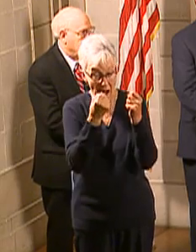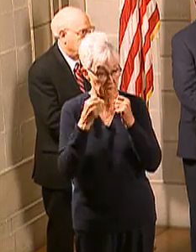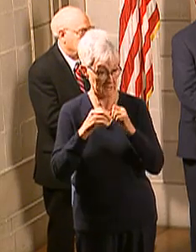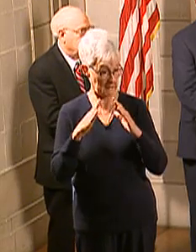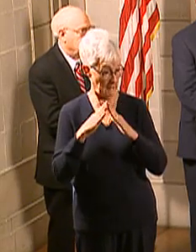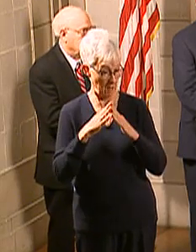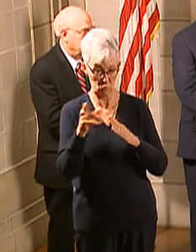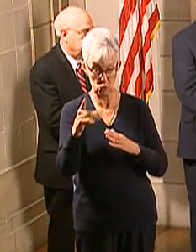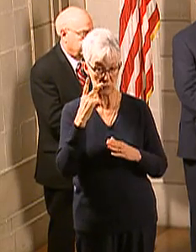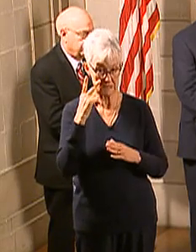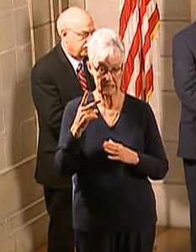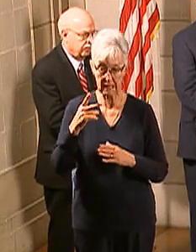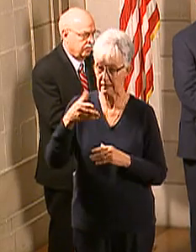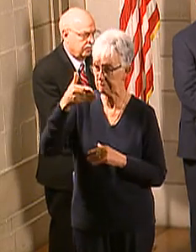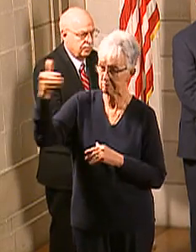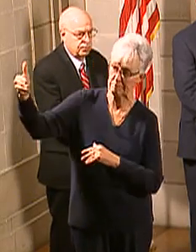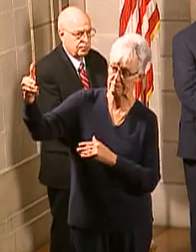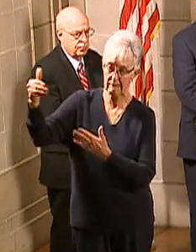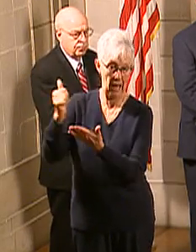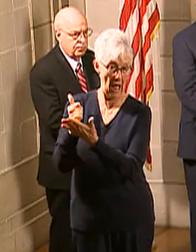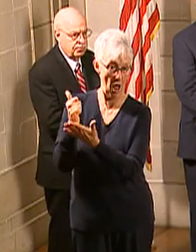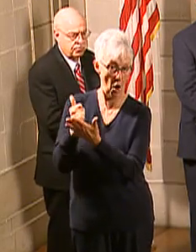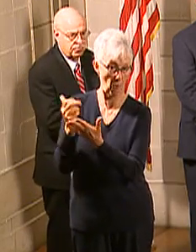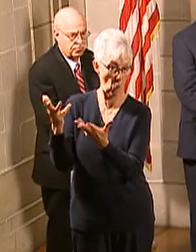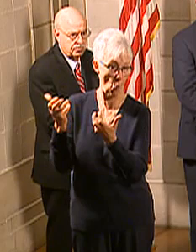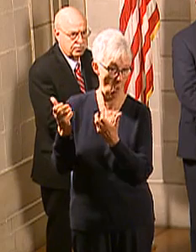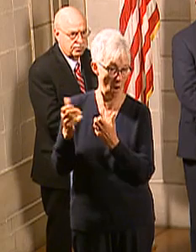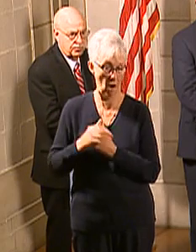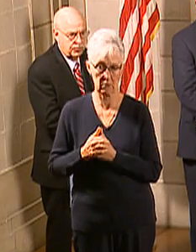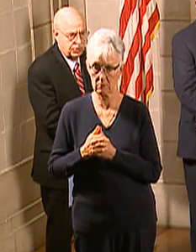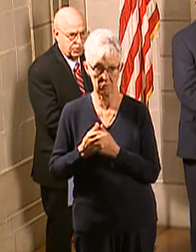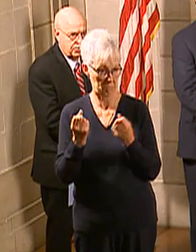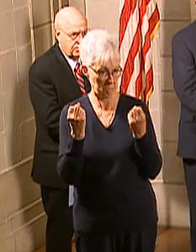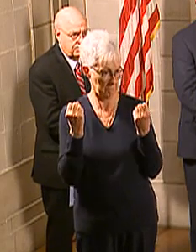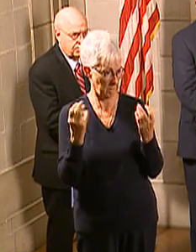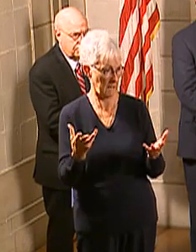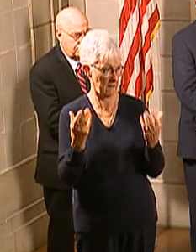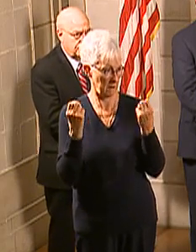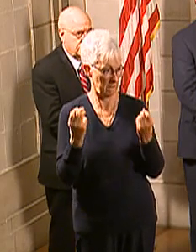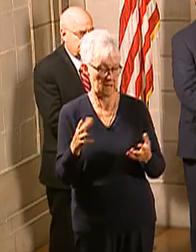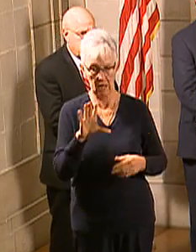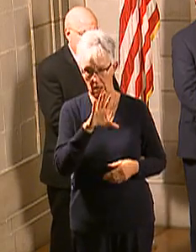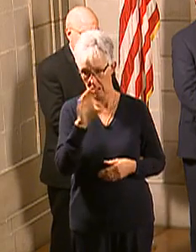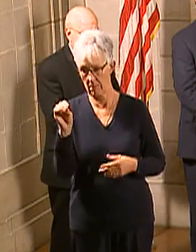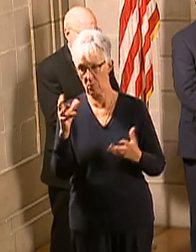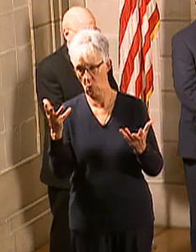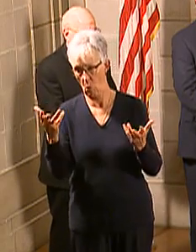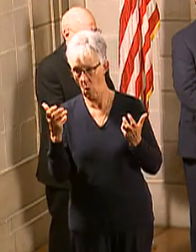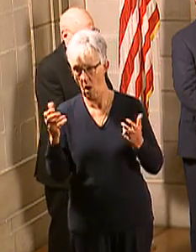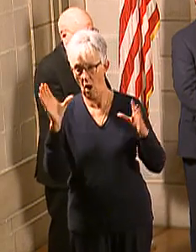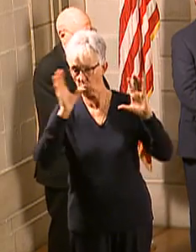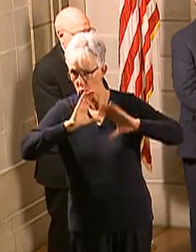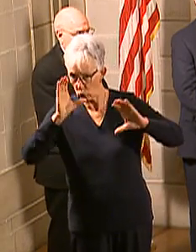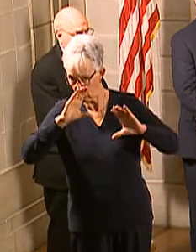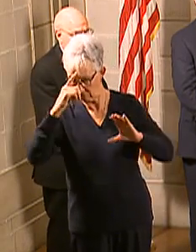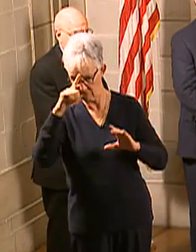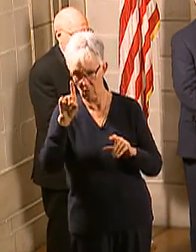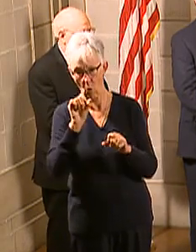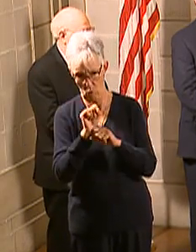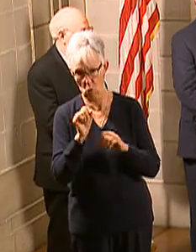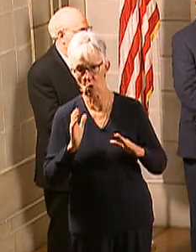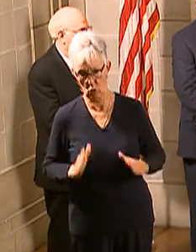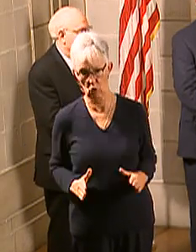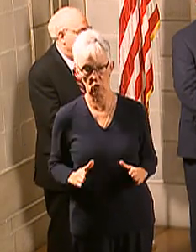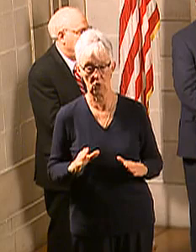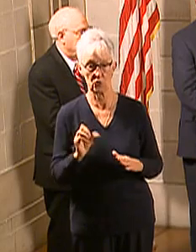go, that there's a lot of employers that are looking to hire. And so people really will have the choice of the jobs they want here in